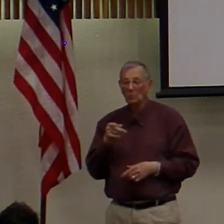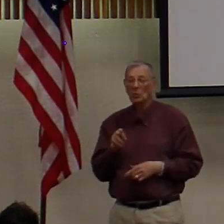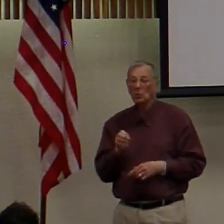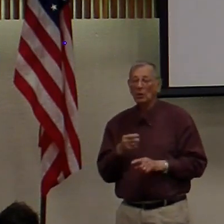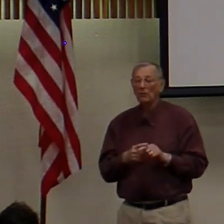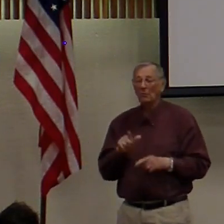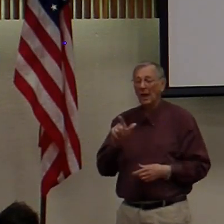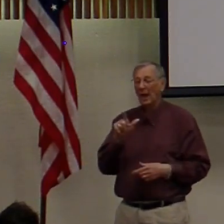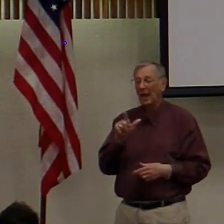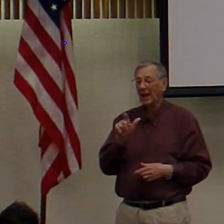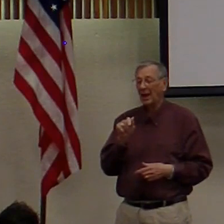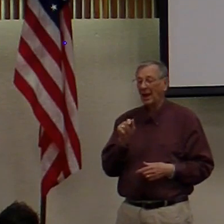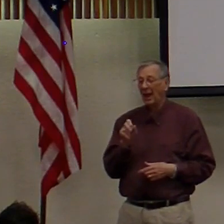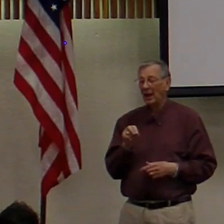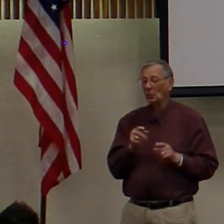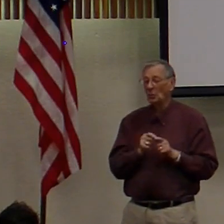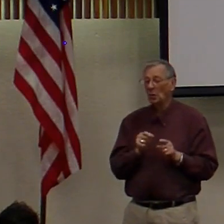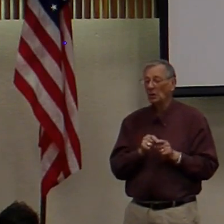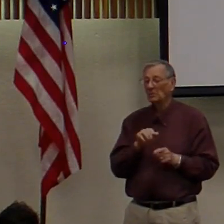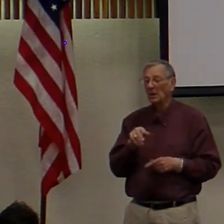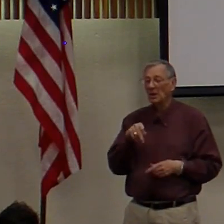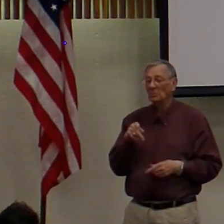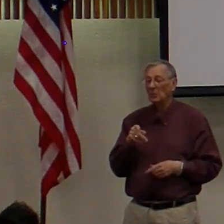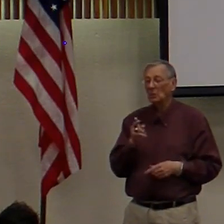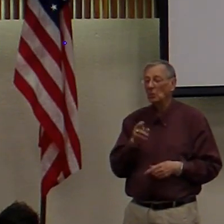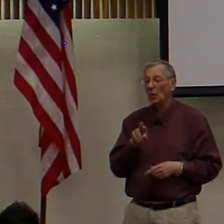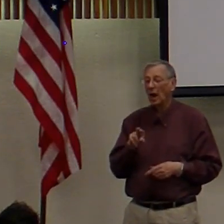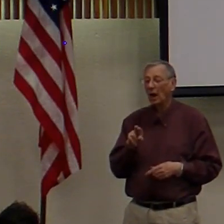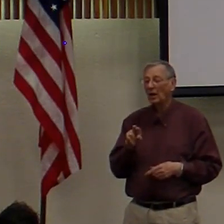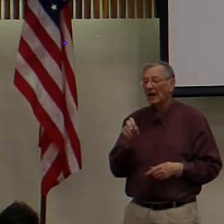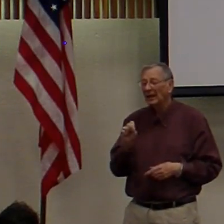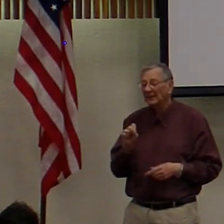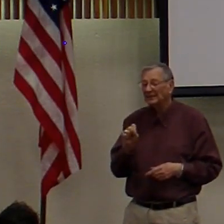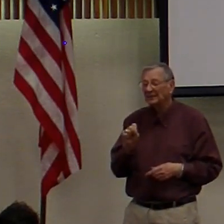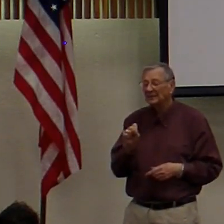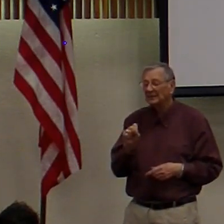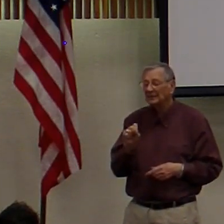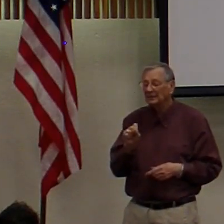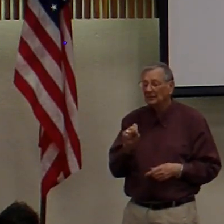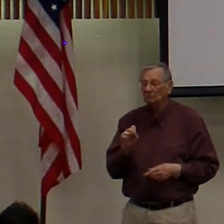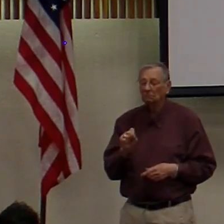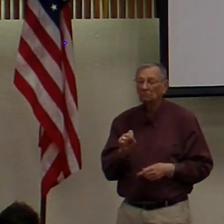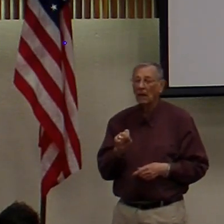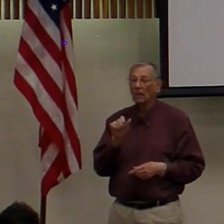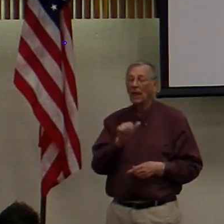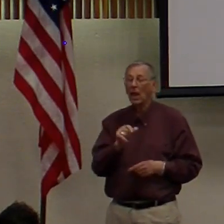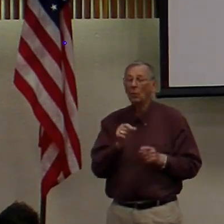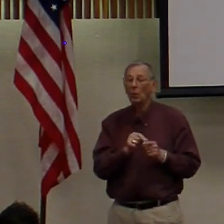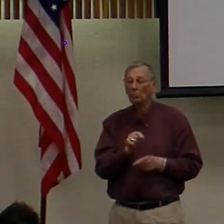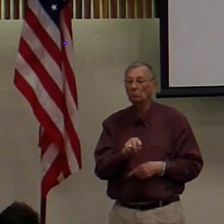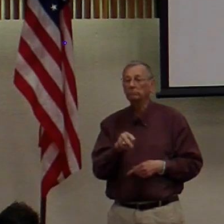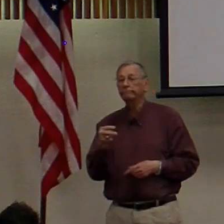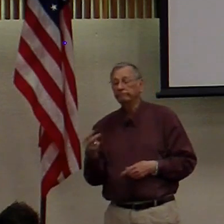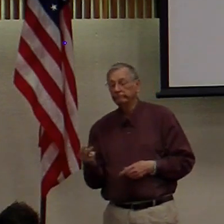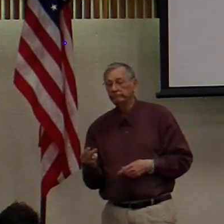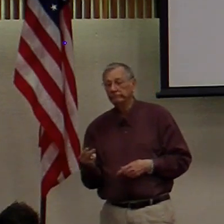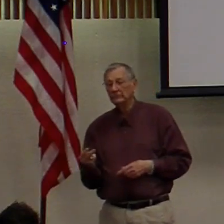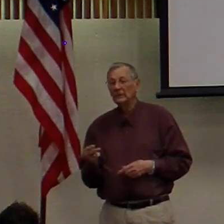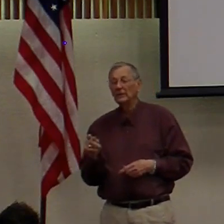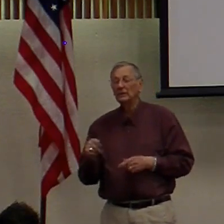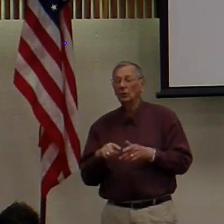the Latin word, which is spelled P-U-R-U-S. And that word finds